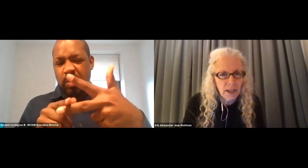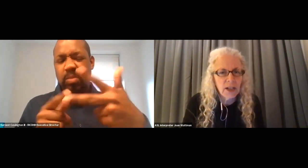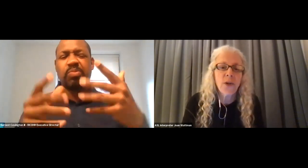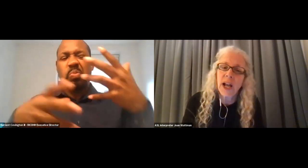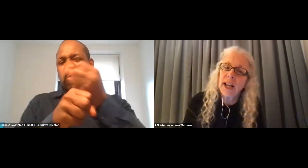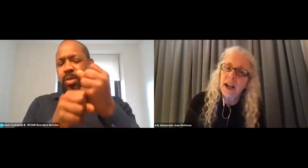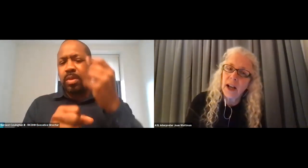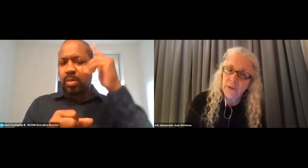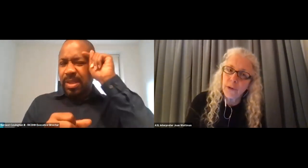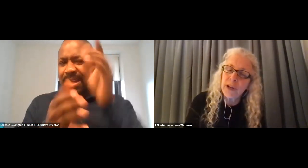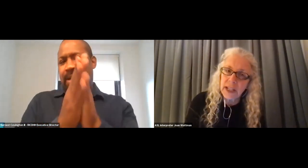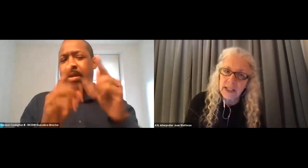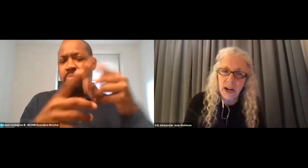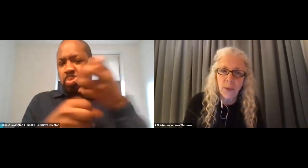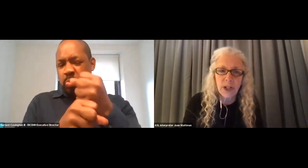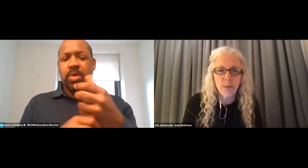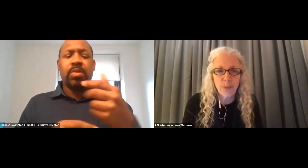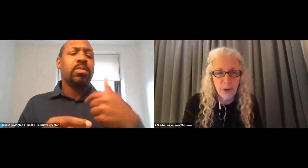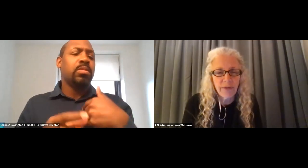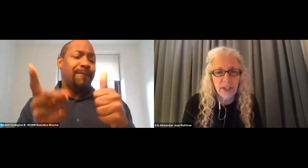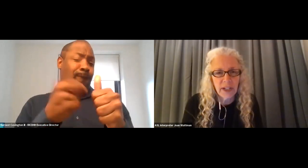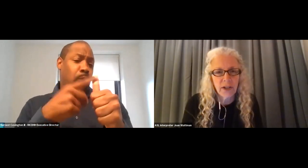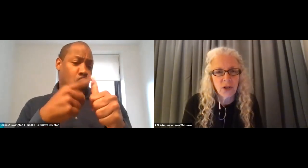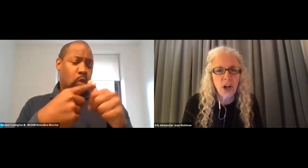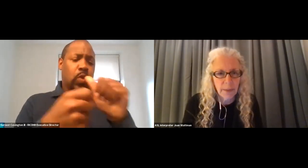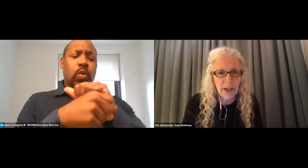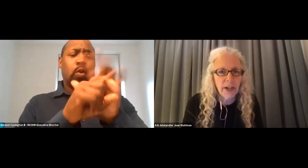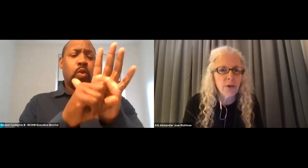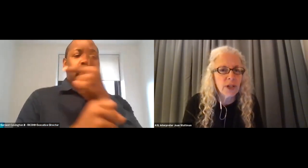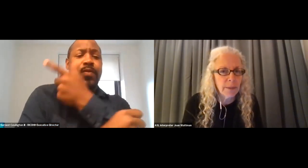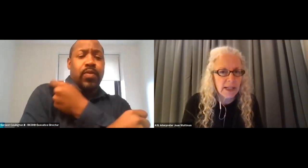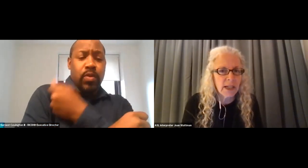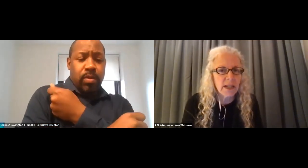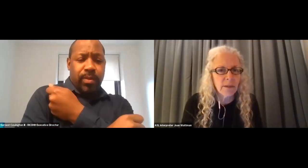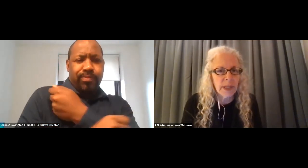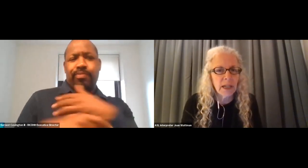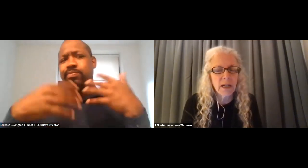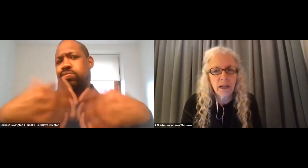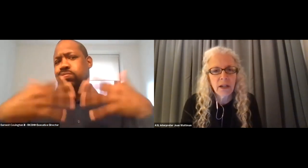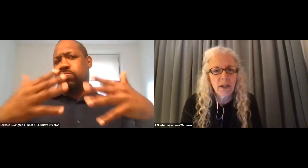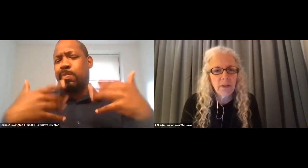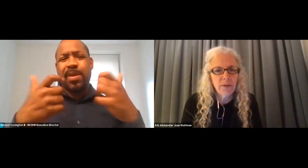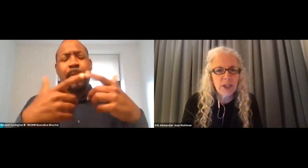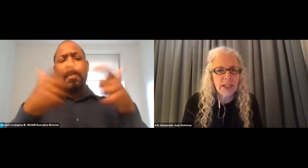hello, and I have three things that I want to briefly talk about. I know Tim asked us to be very